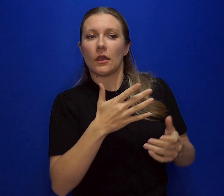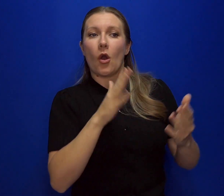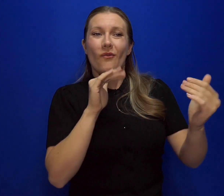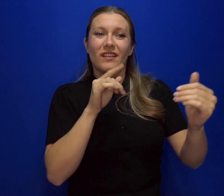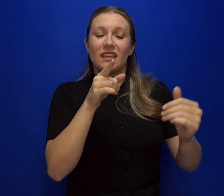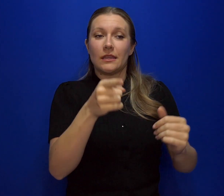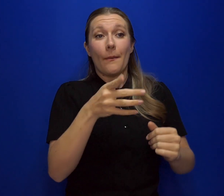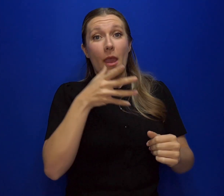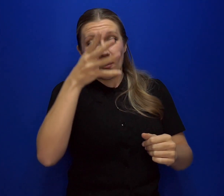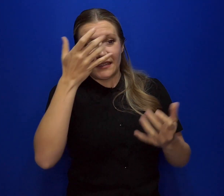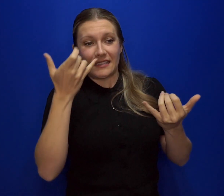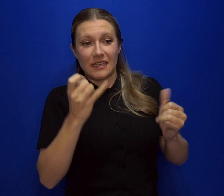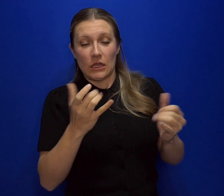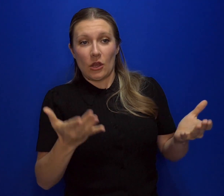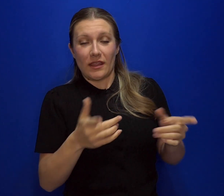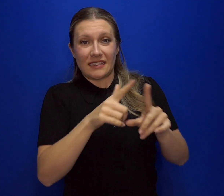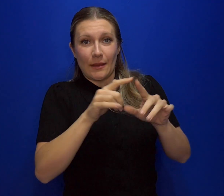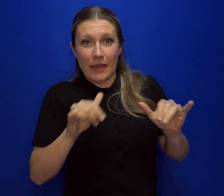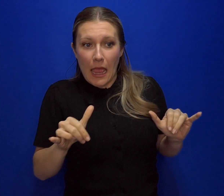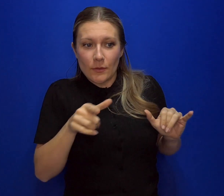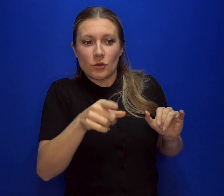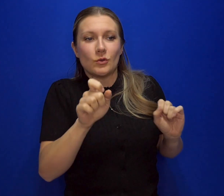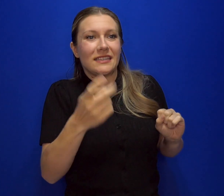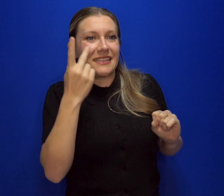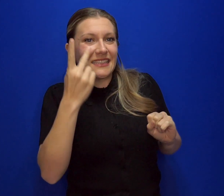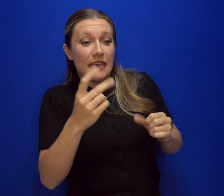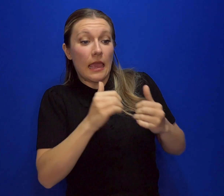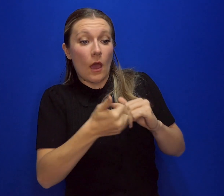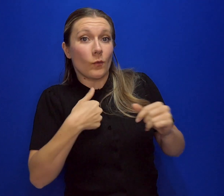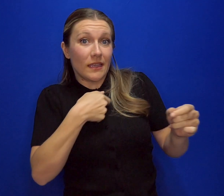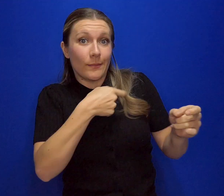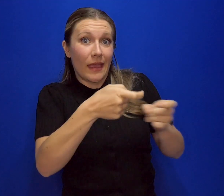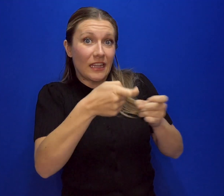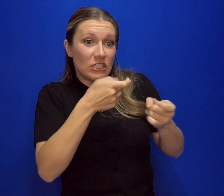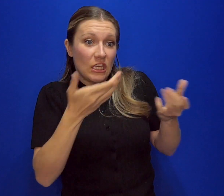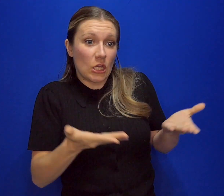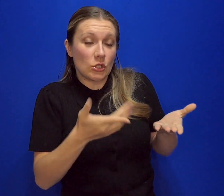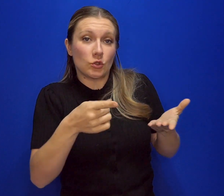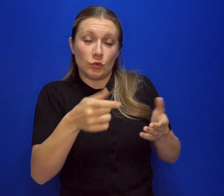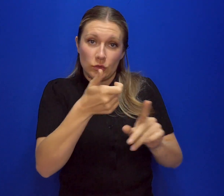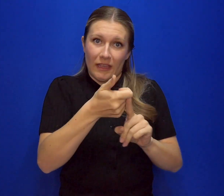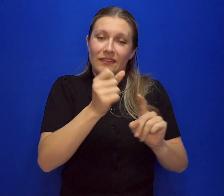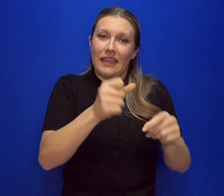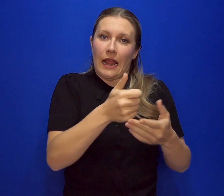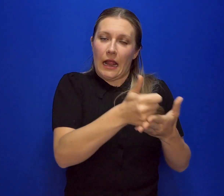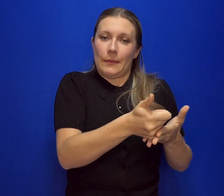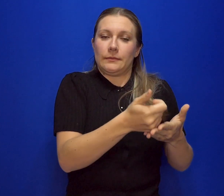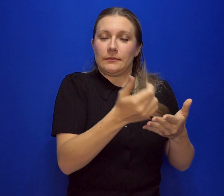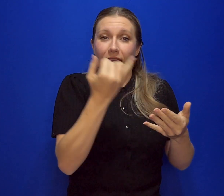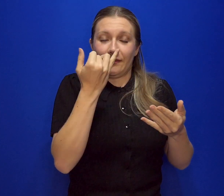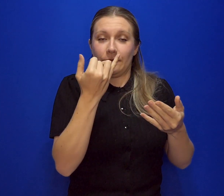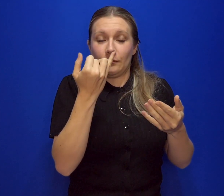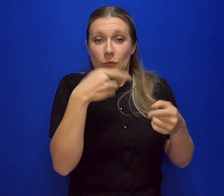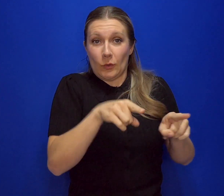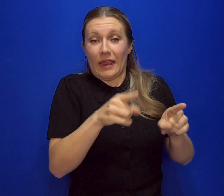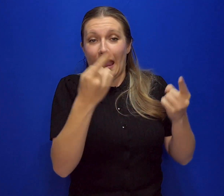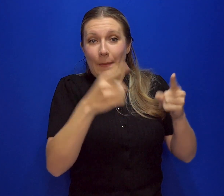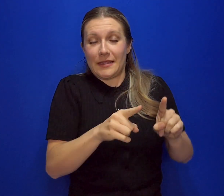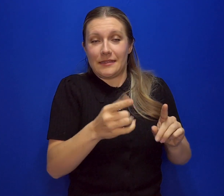hopefully be here at that same time, right. So that you can see how we treat it and everything. And I did have a lower